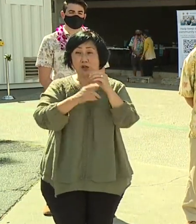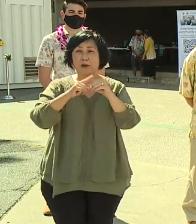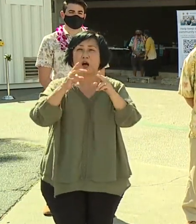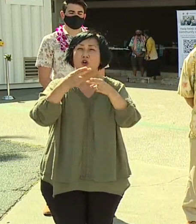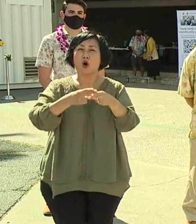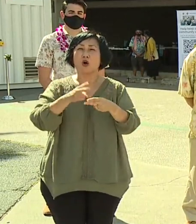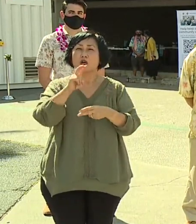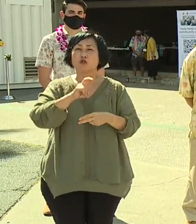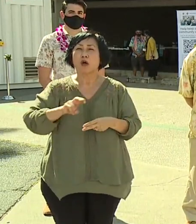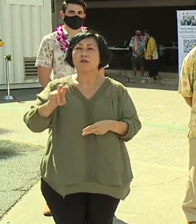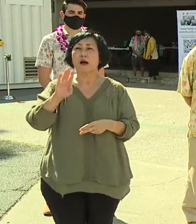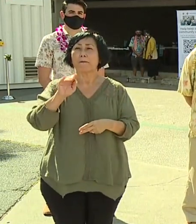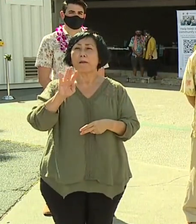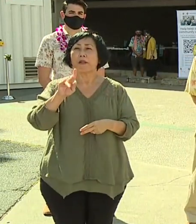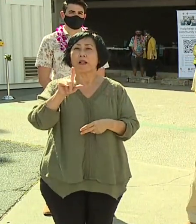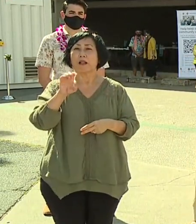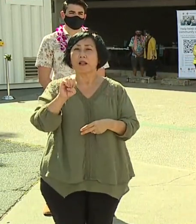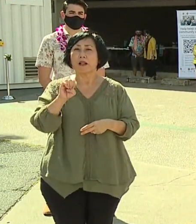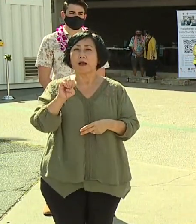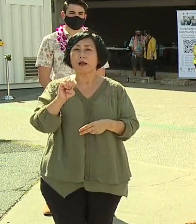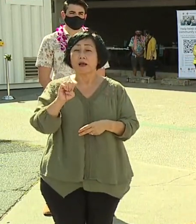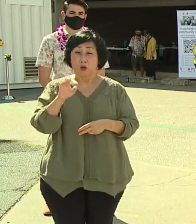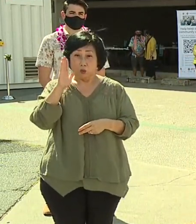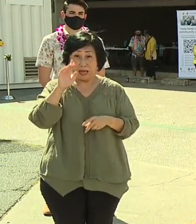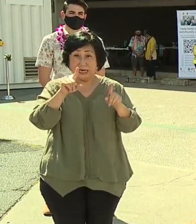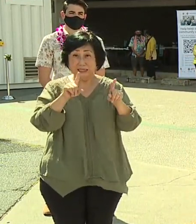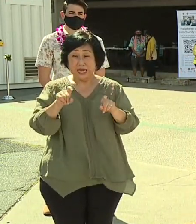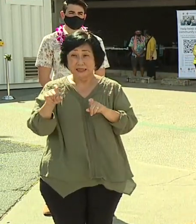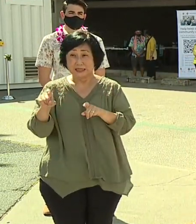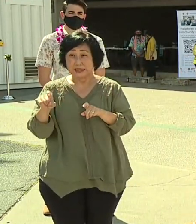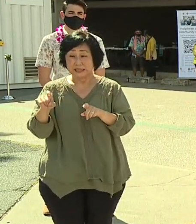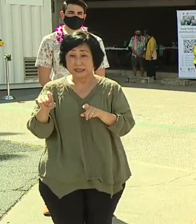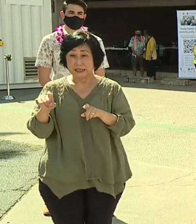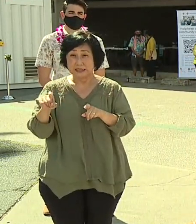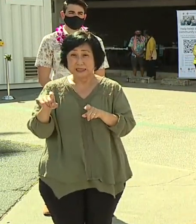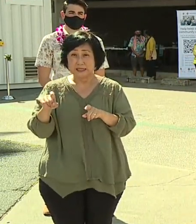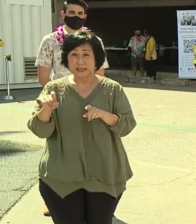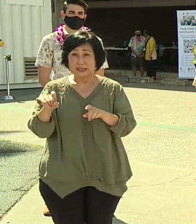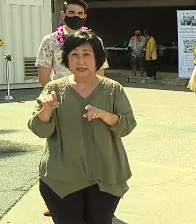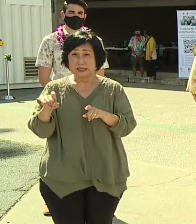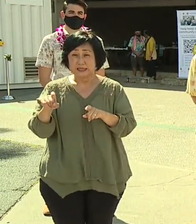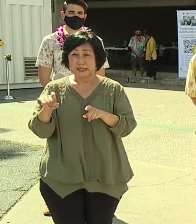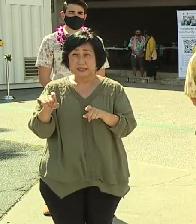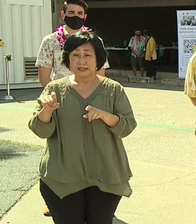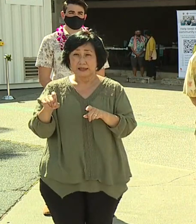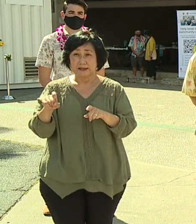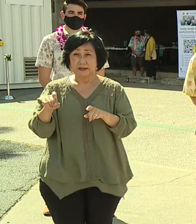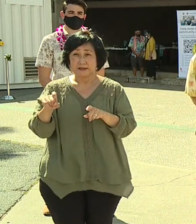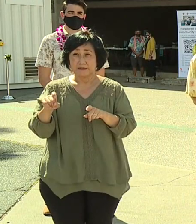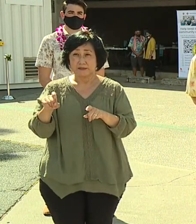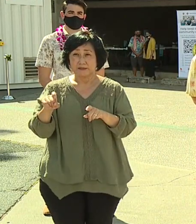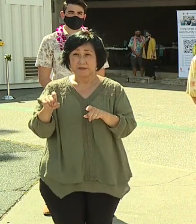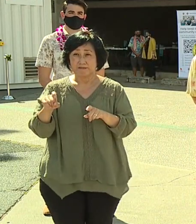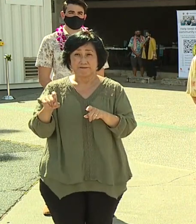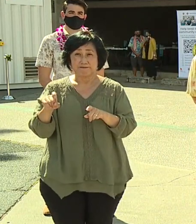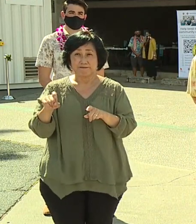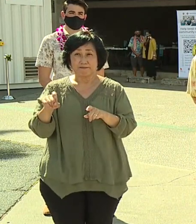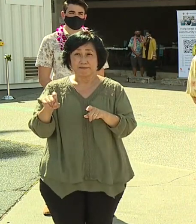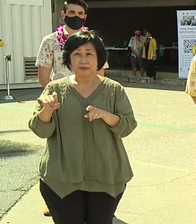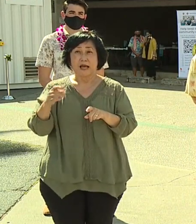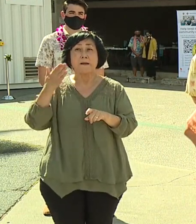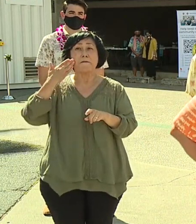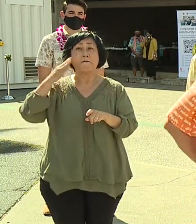bubbles and the testing? Would that be also considered to passengers that are going home to the mainland?